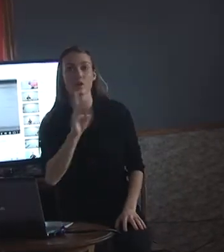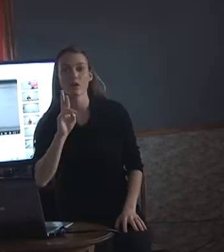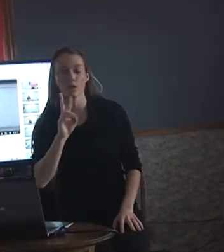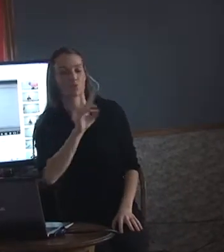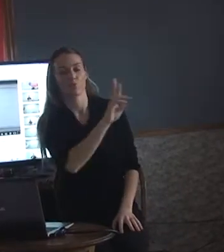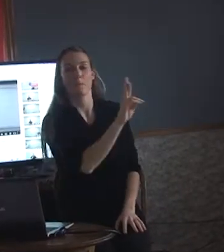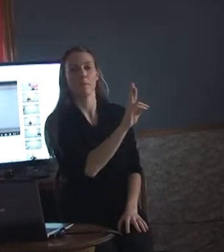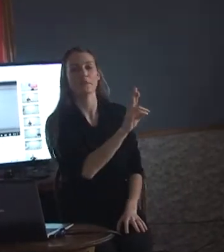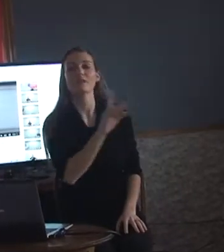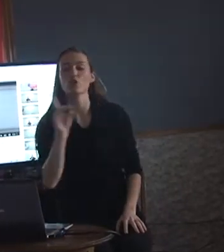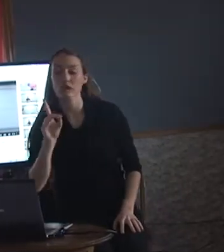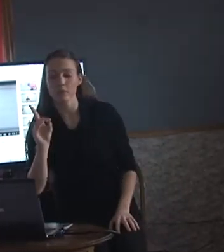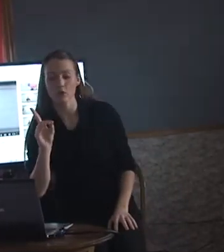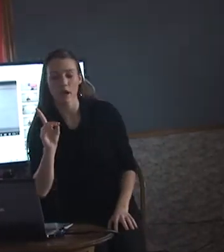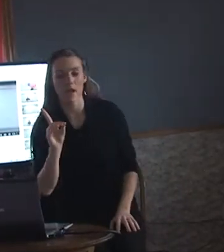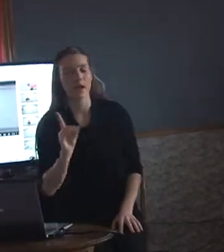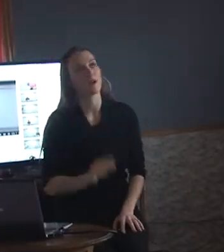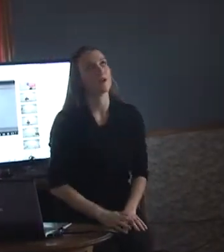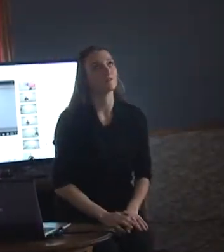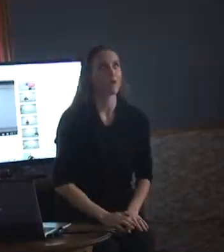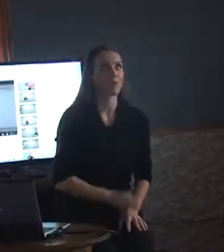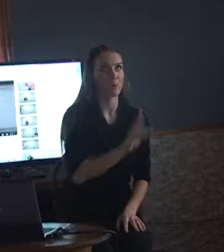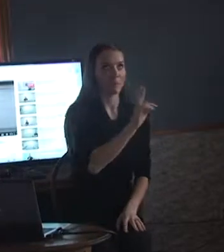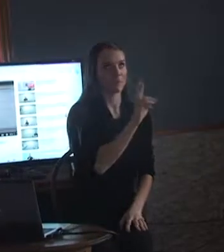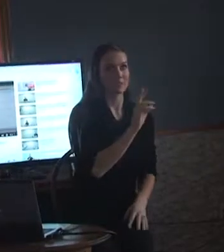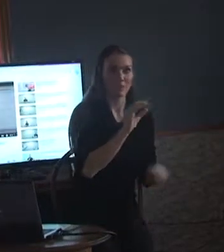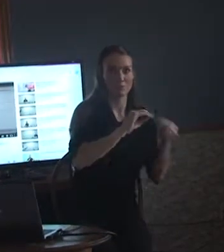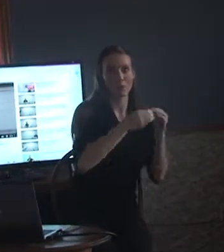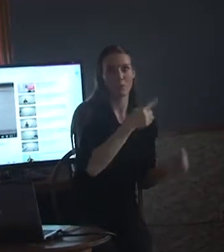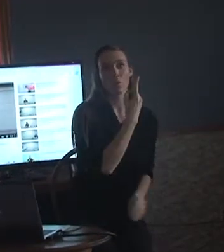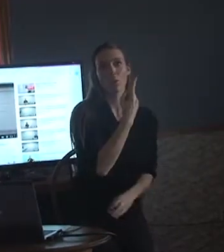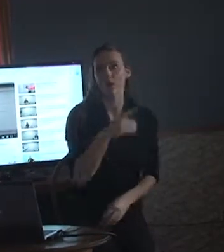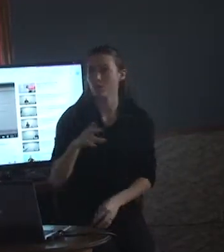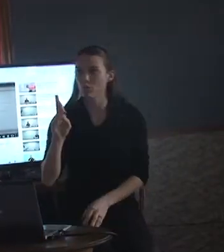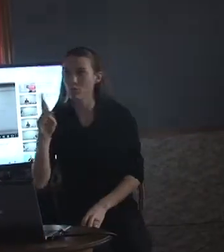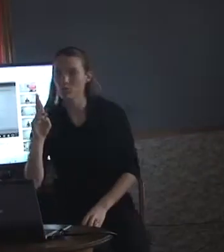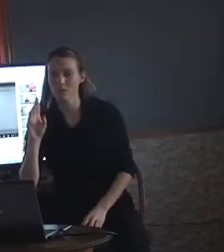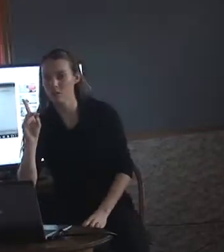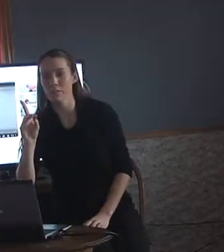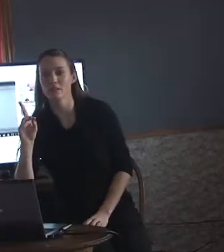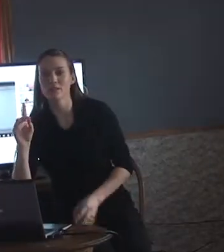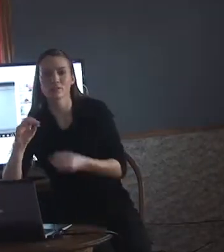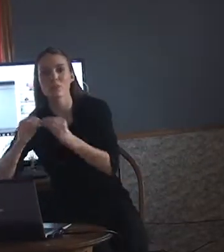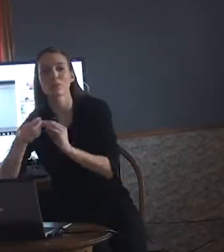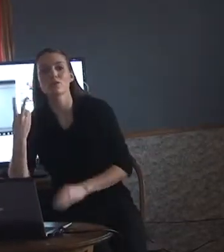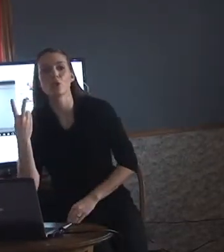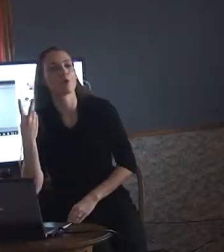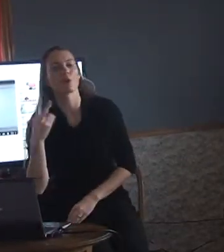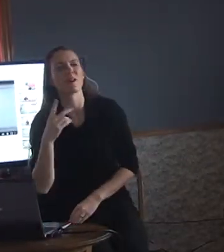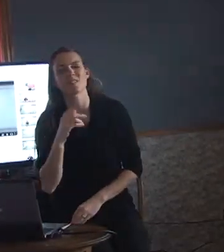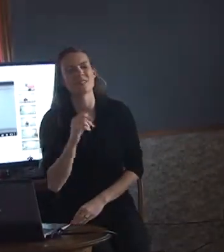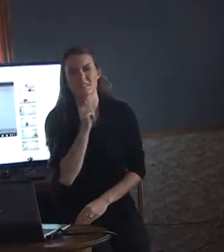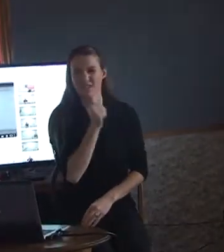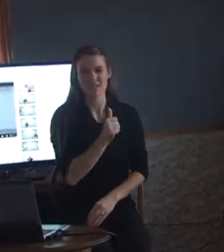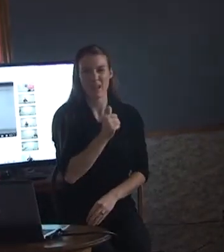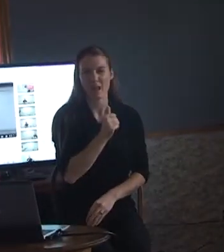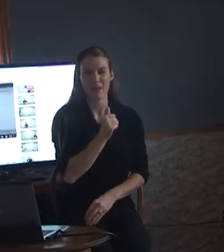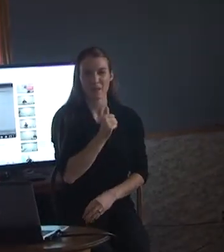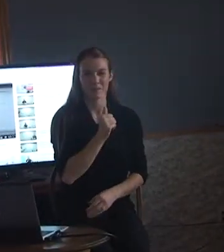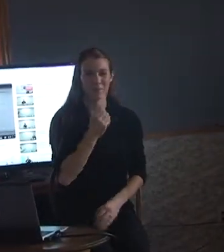Republicans are number one, Democrats are number two, vice versa. Democrats are number one. That doesn't really make sense, right? They're not numerical. You're either